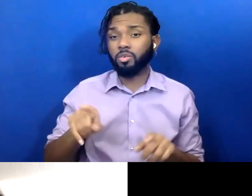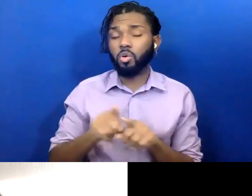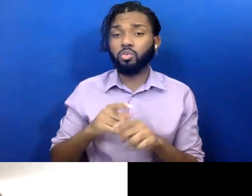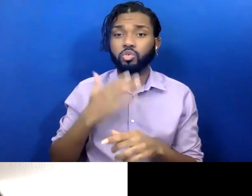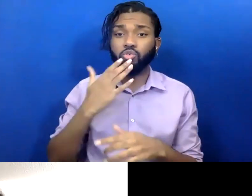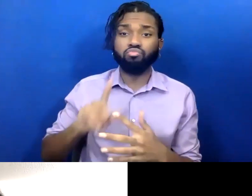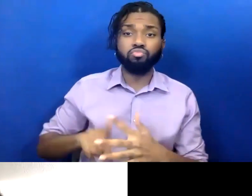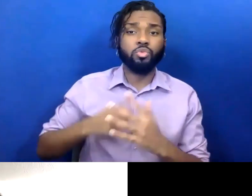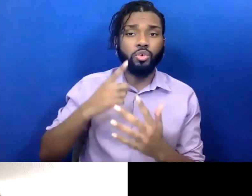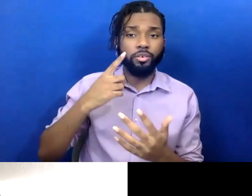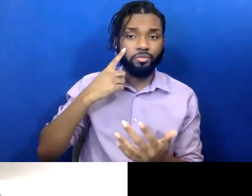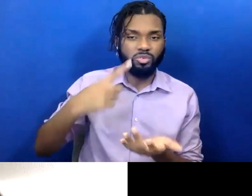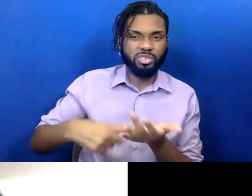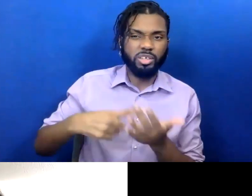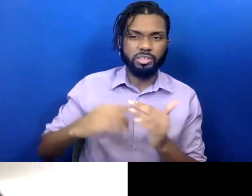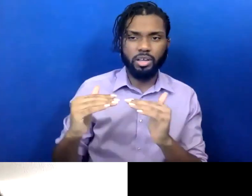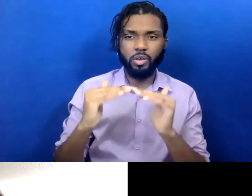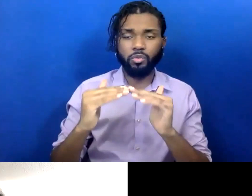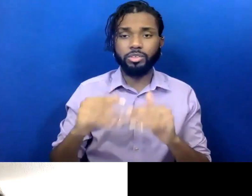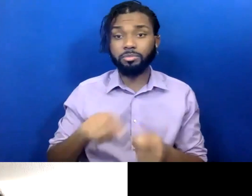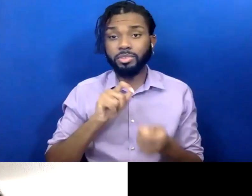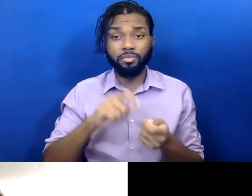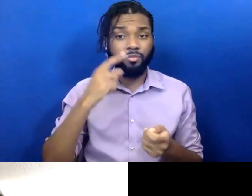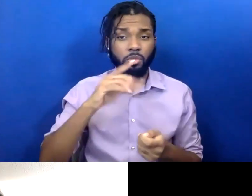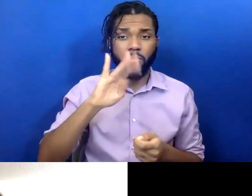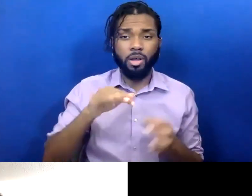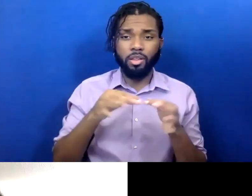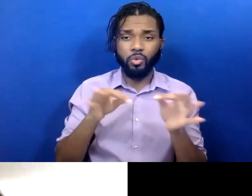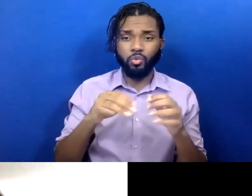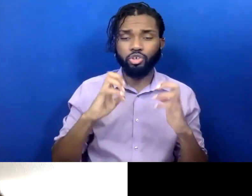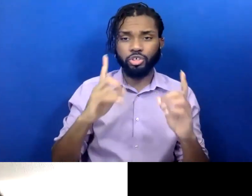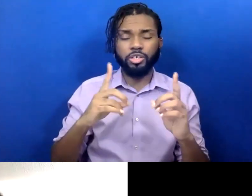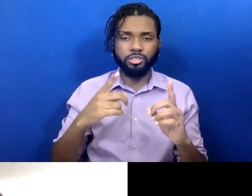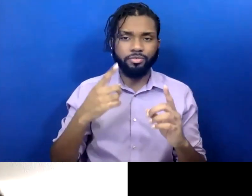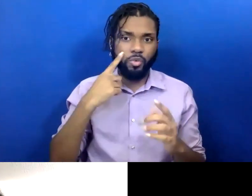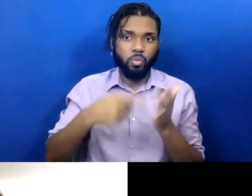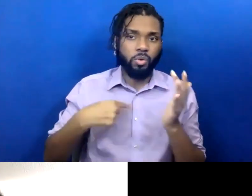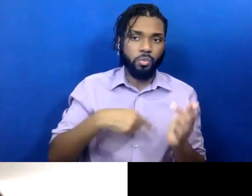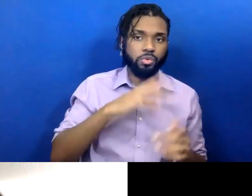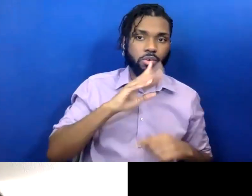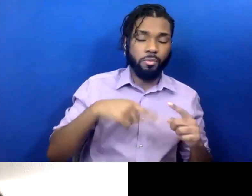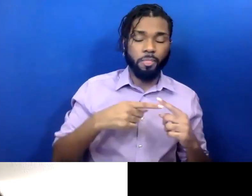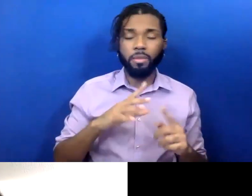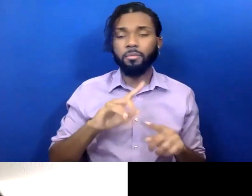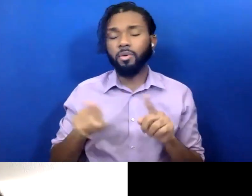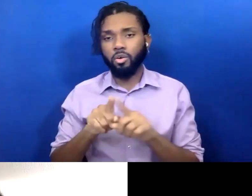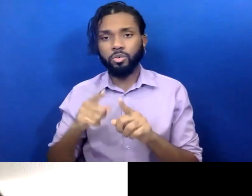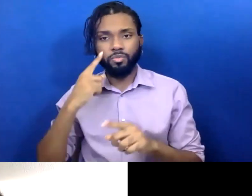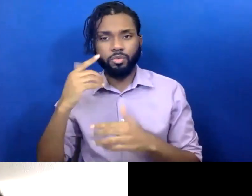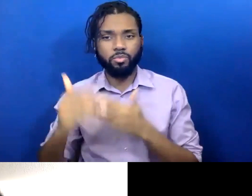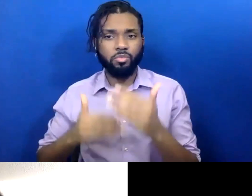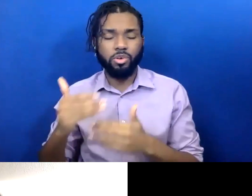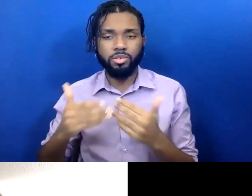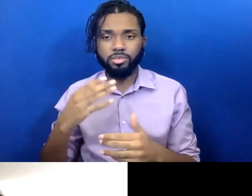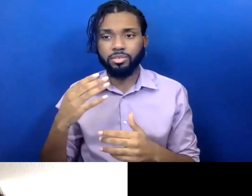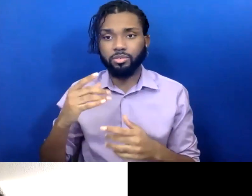on equity, both specifically in bilingual education that we were referring to, but also toward the actual process of developing